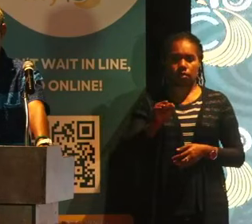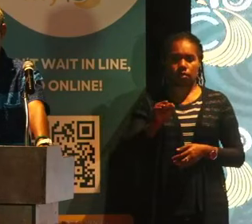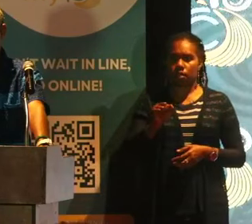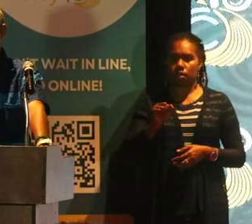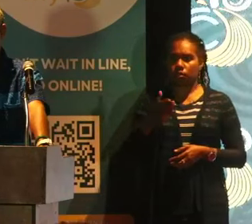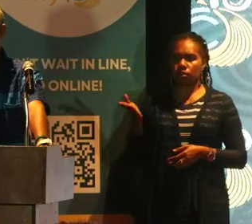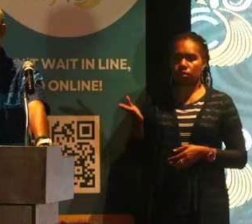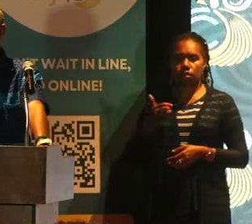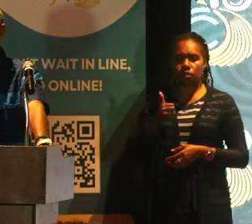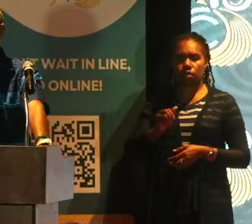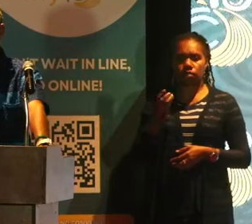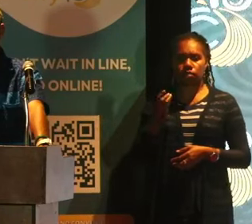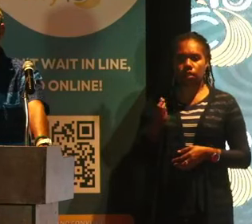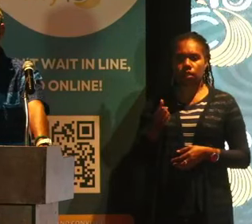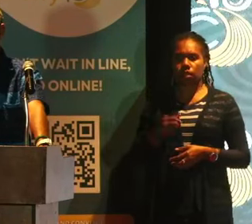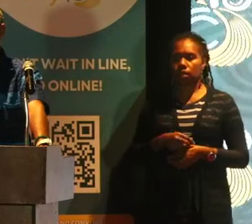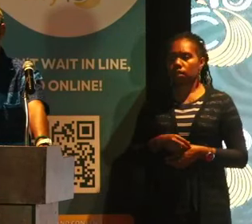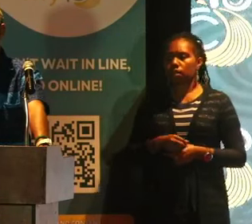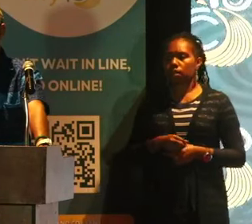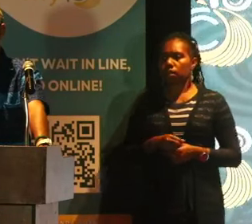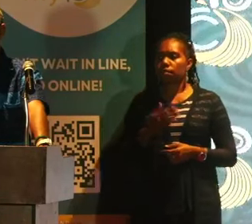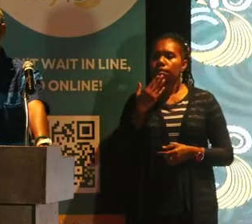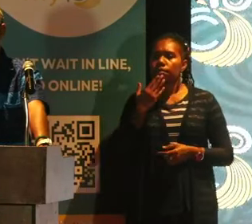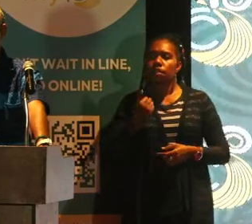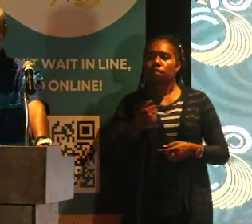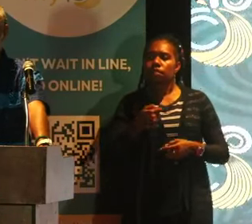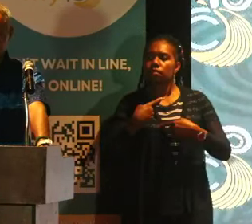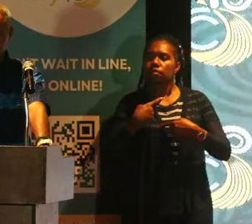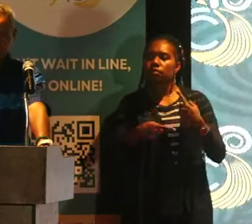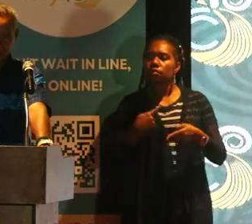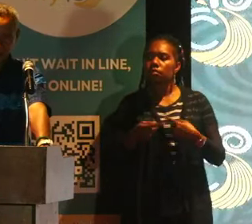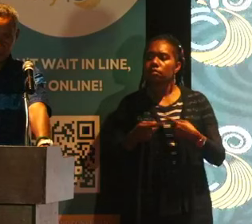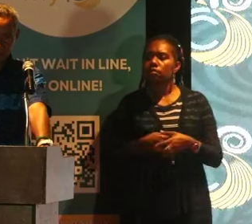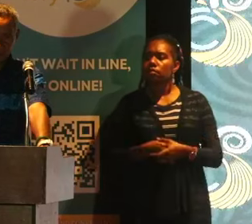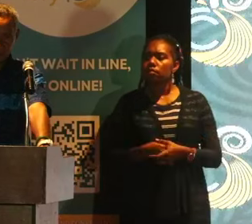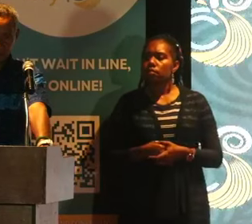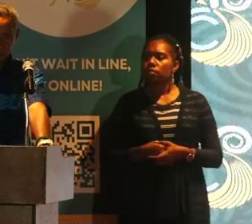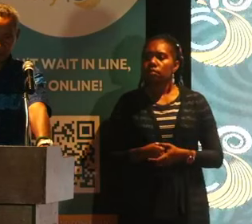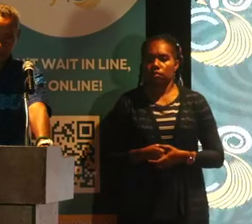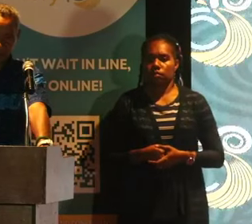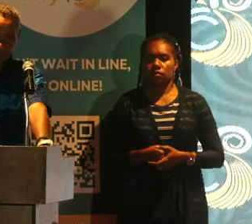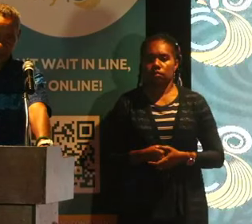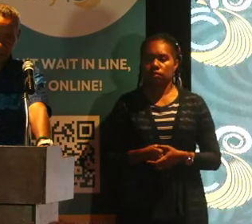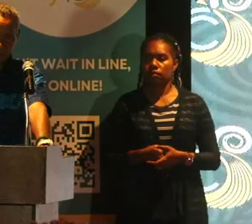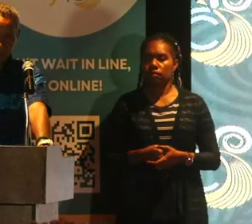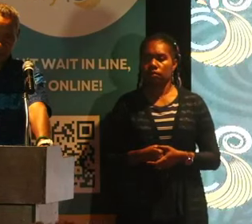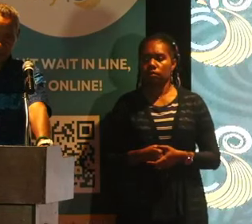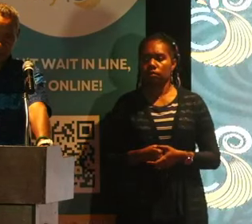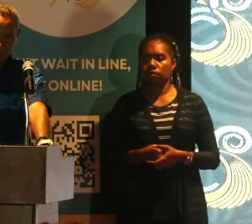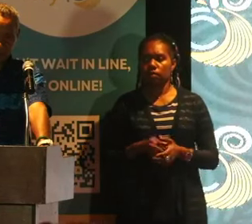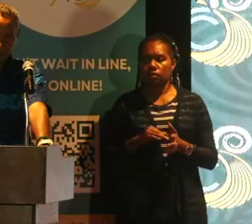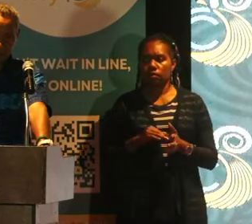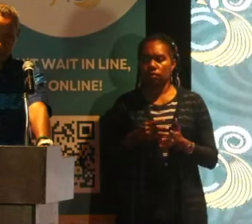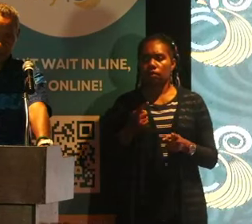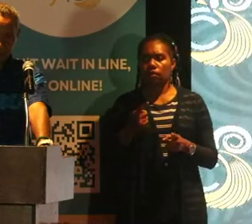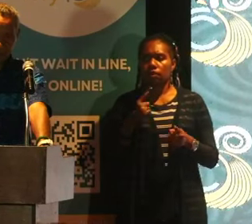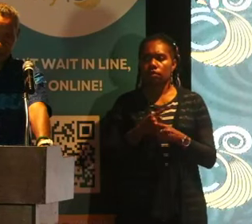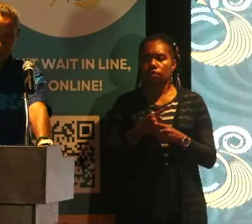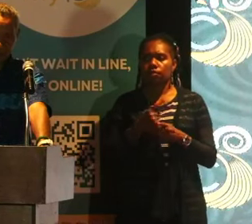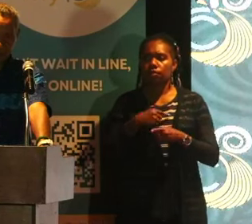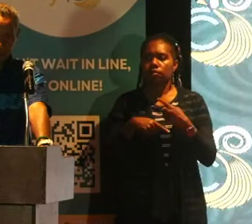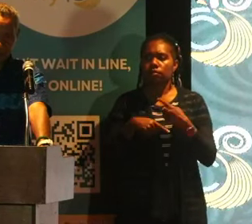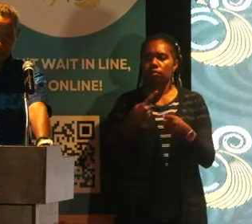money? So please enable you talk legal with this land because you talk the process and all this or something. That is, you must have a penis now. You must have a penis